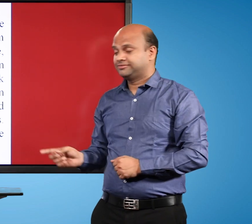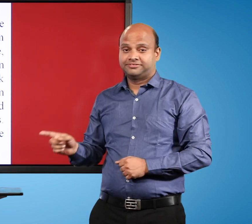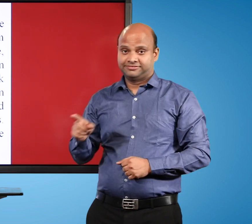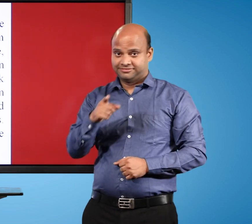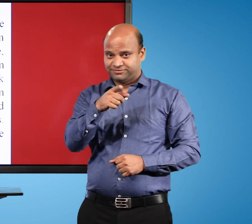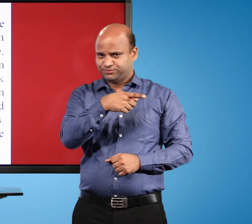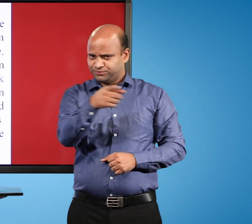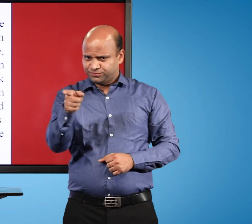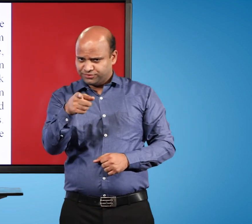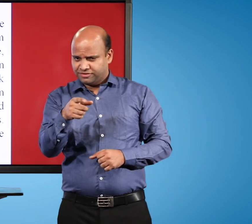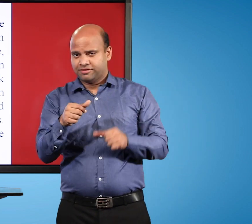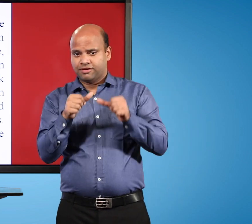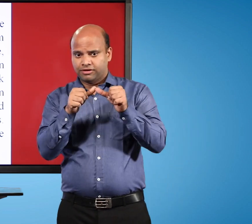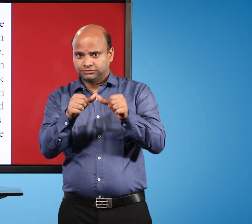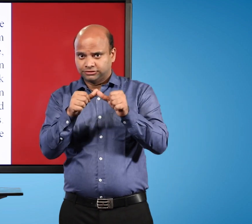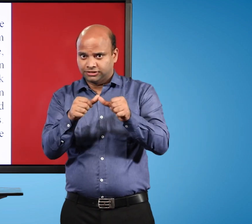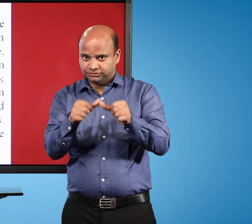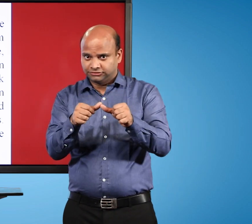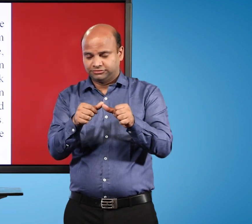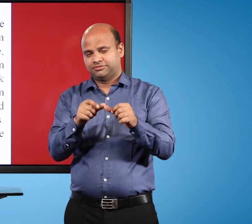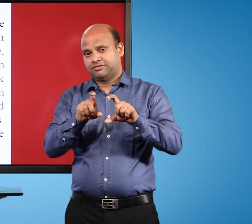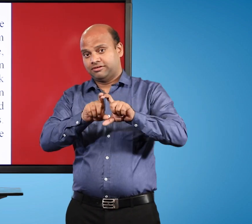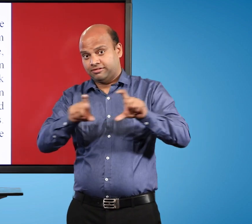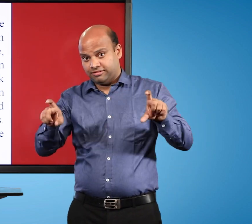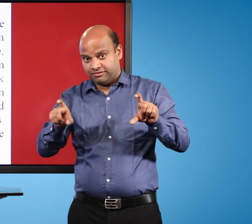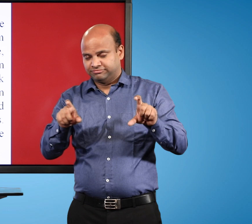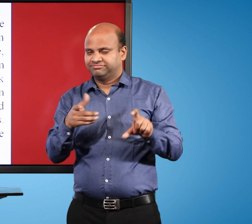You may not clearly know the answers to many of them.